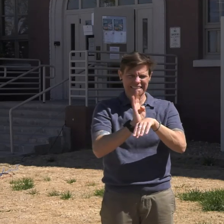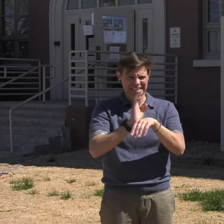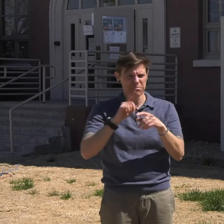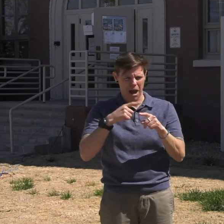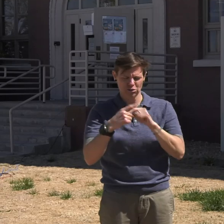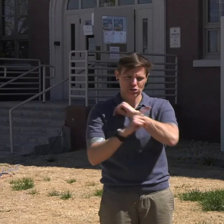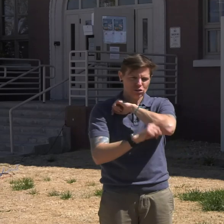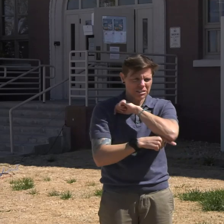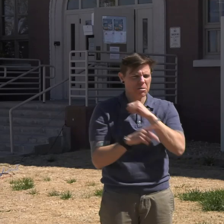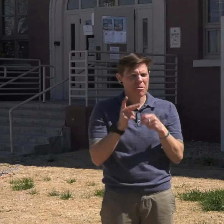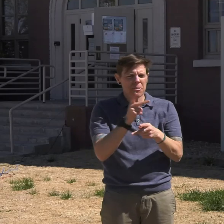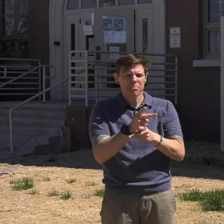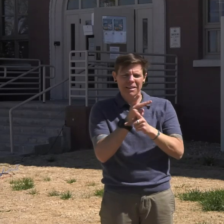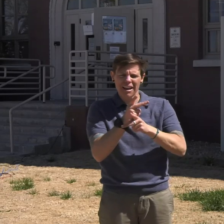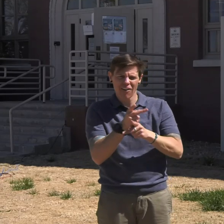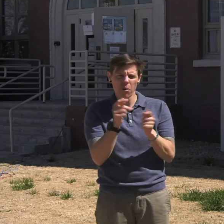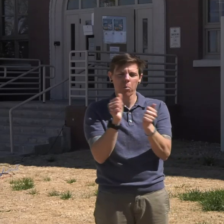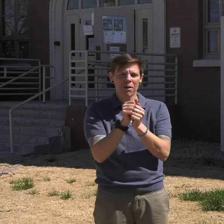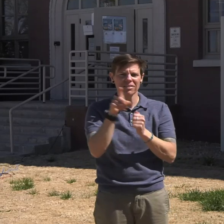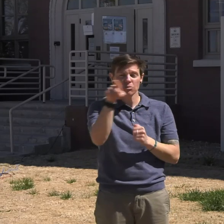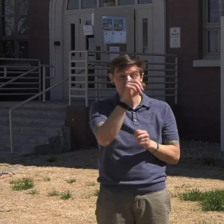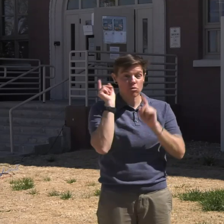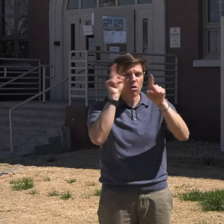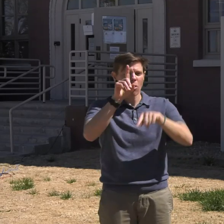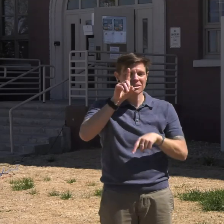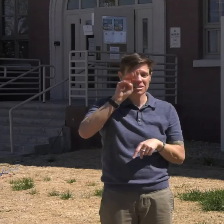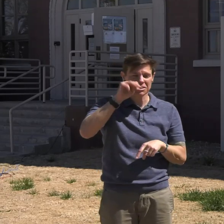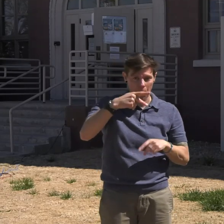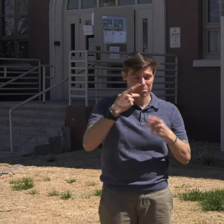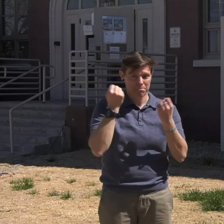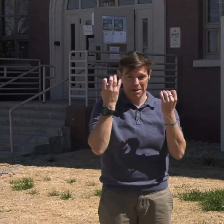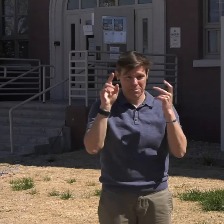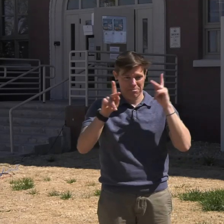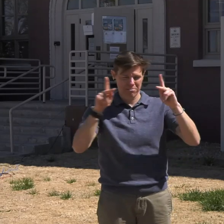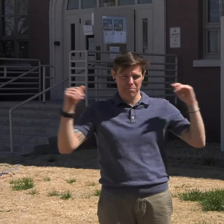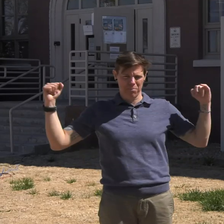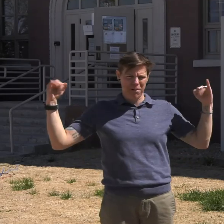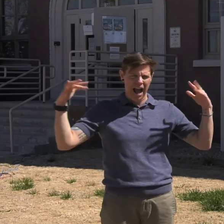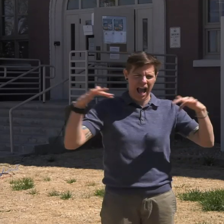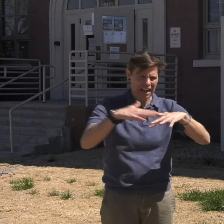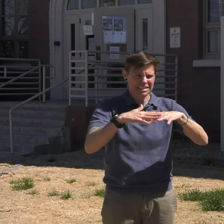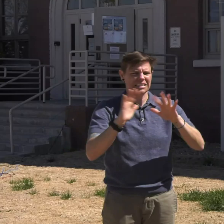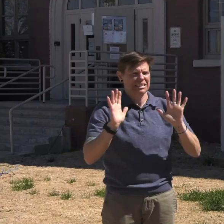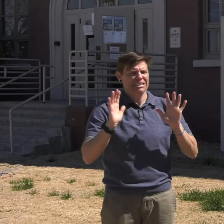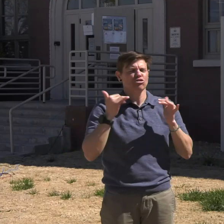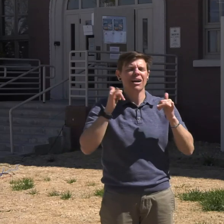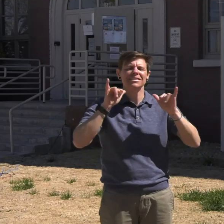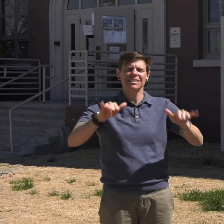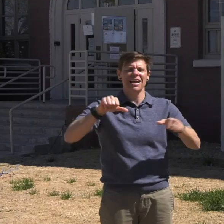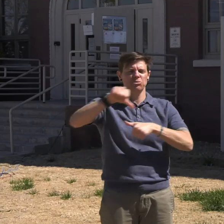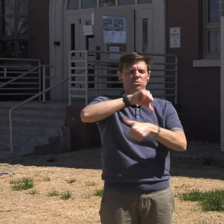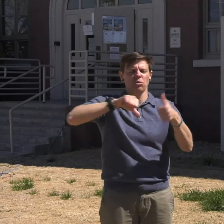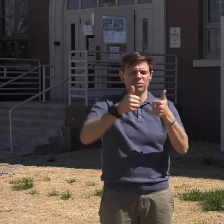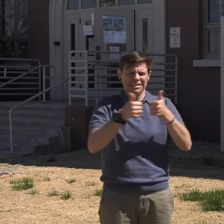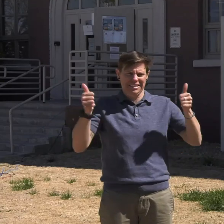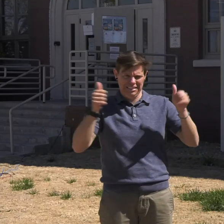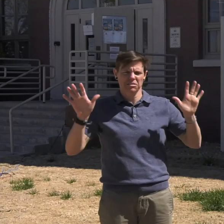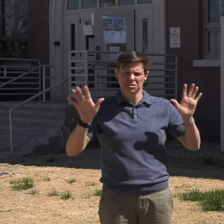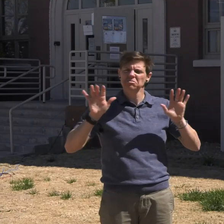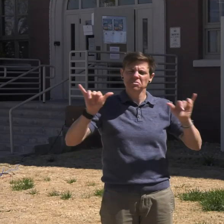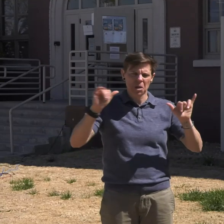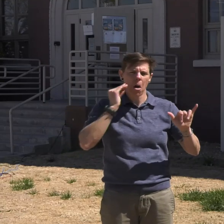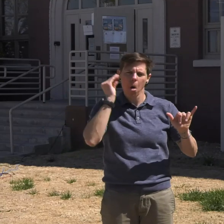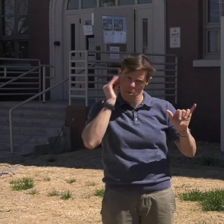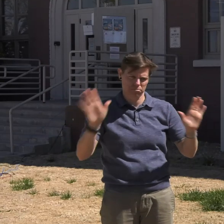in when you go to those. If they get too crowded, we're going to have to work on something else. But right now they are open as they normally would